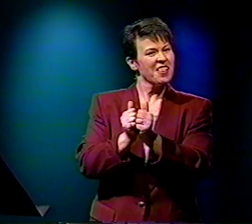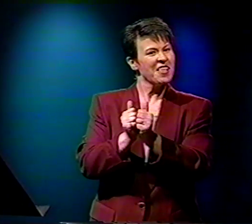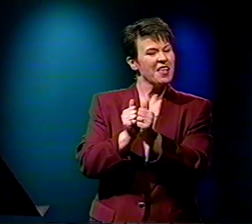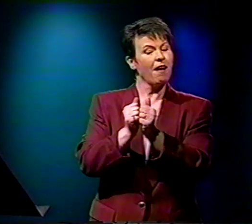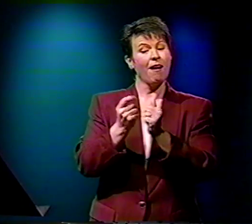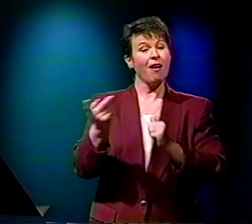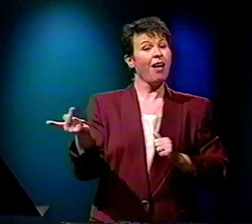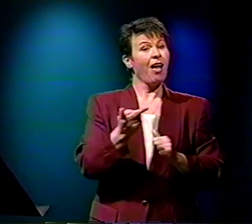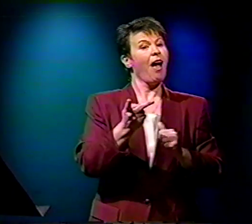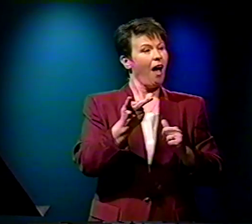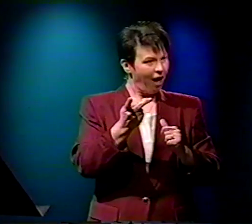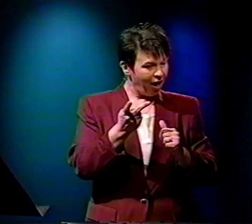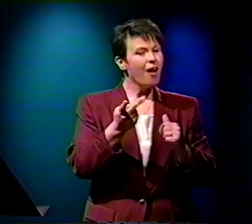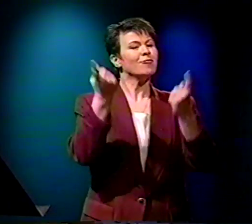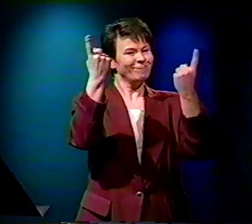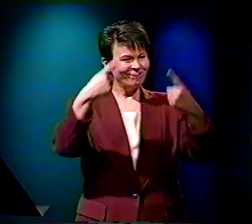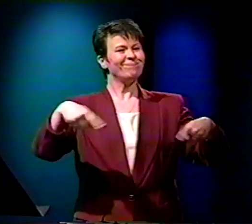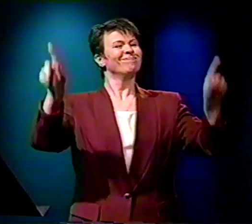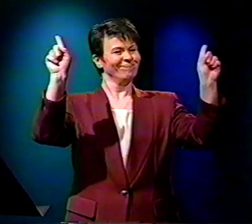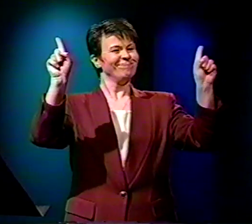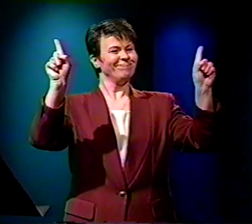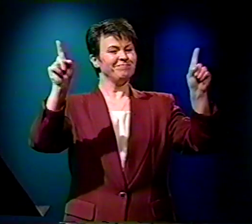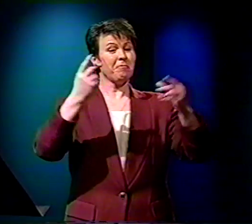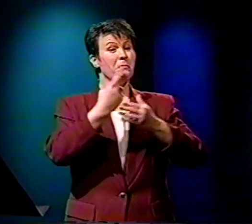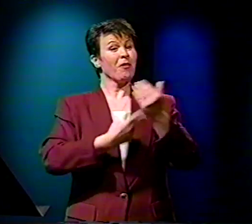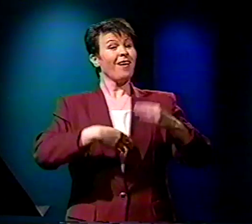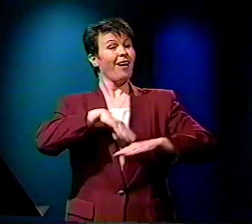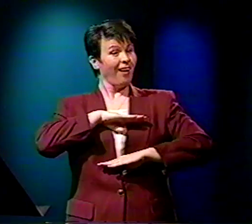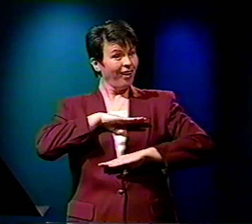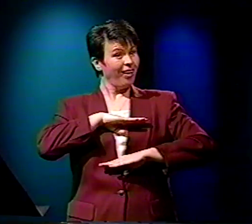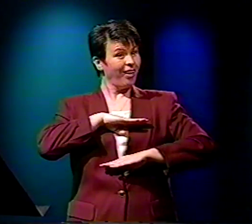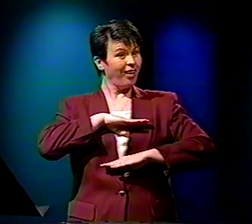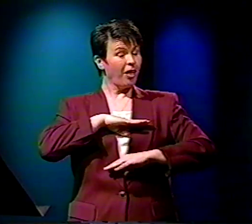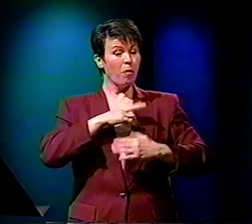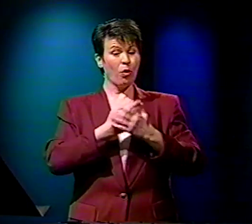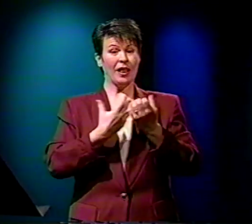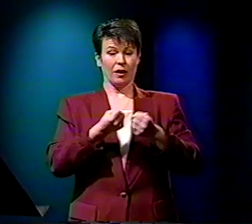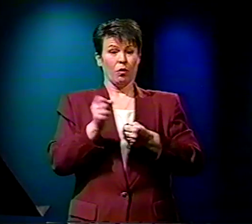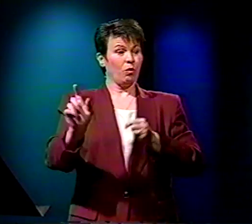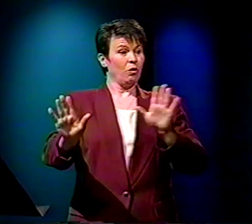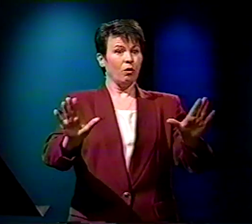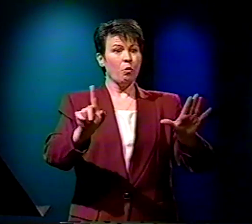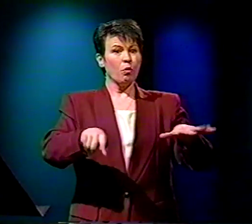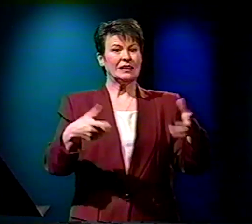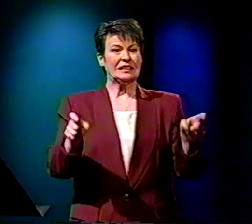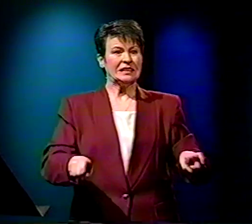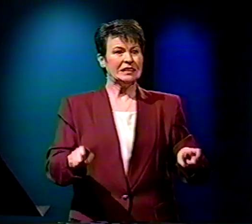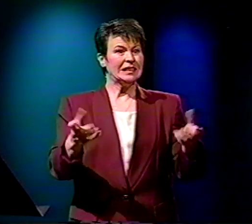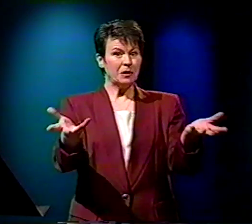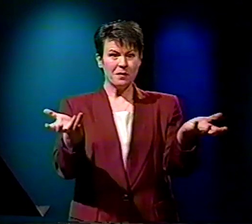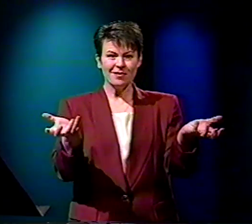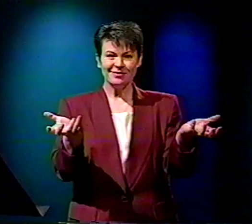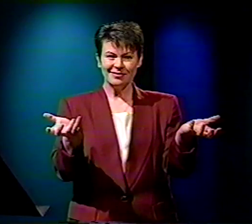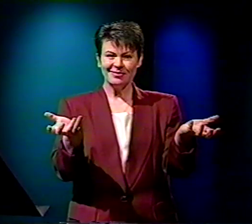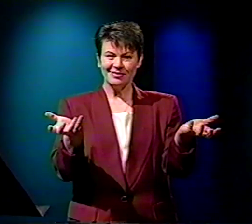gone. And together, in cooperation, they were able to succeed. Both had their needs met, and both got what they